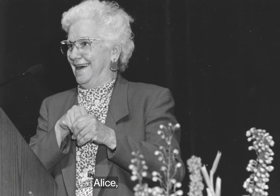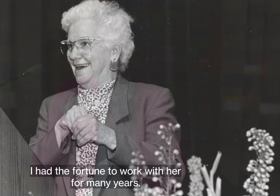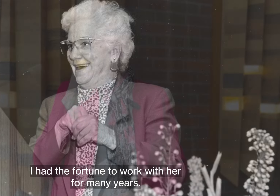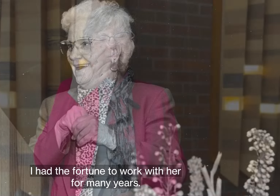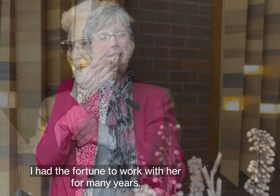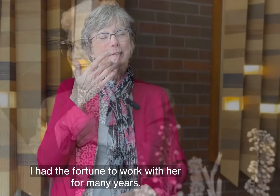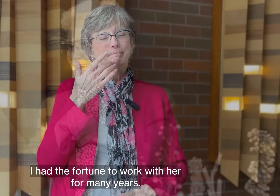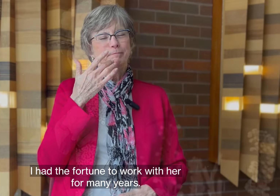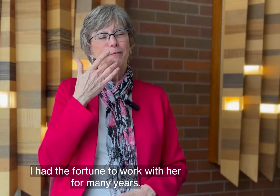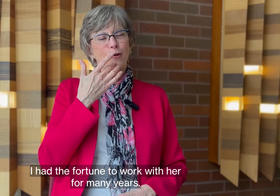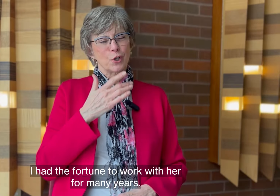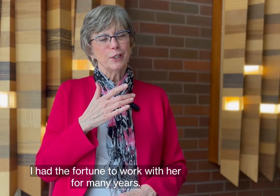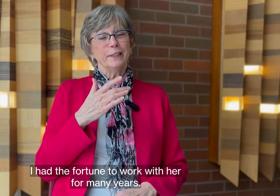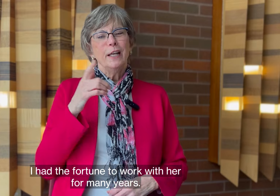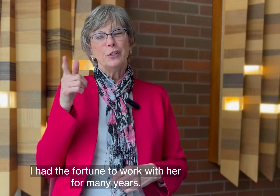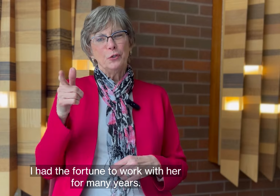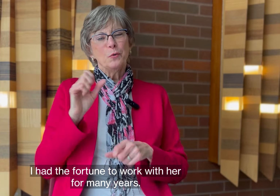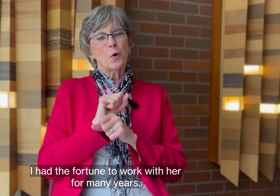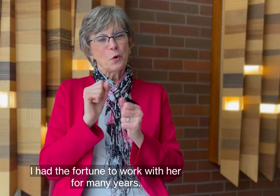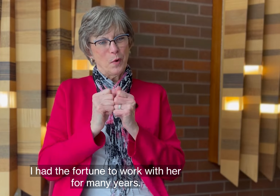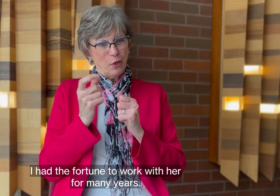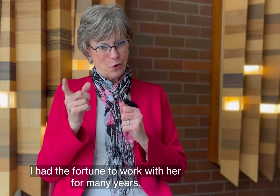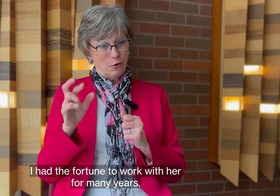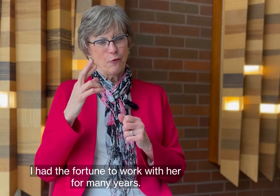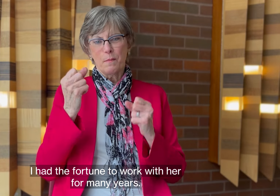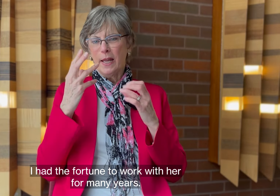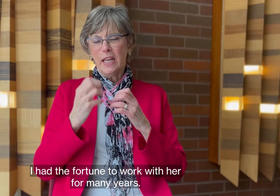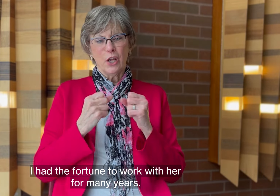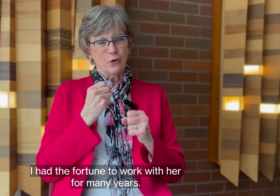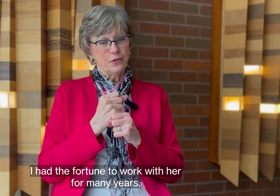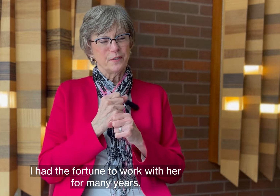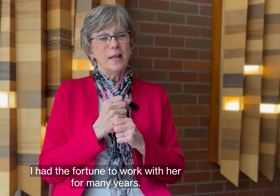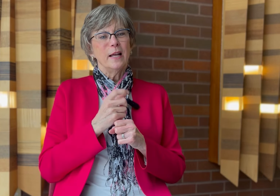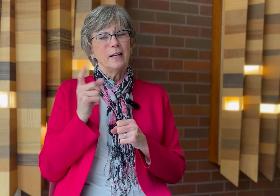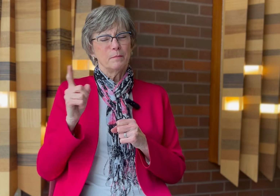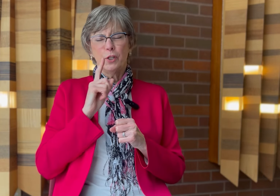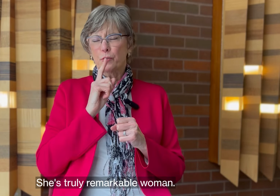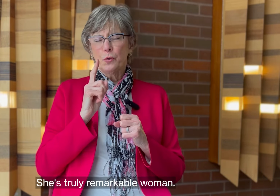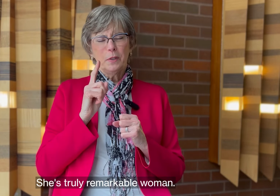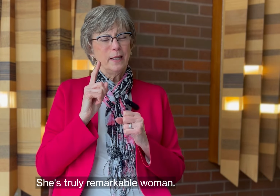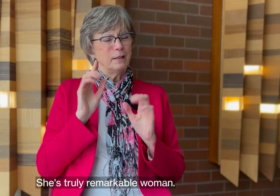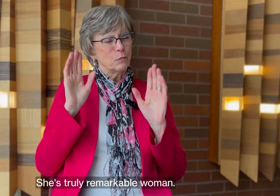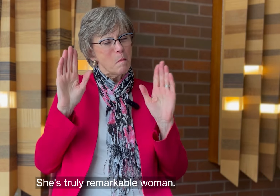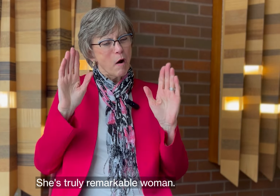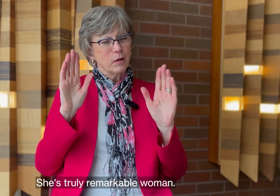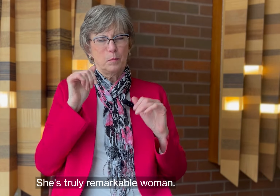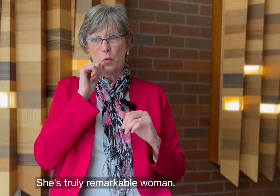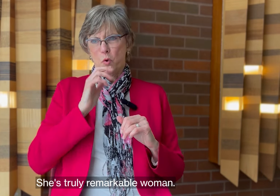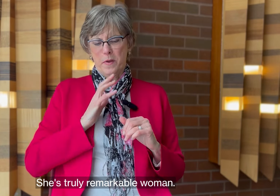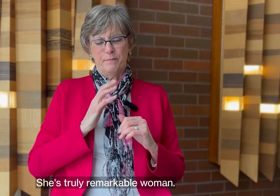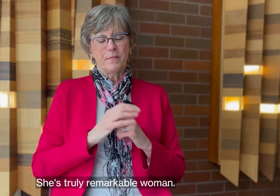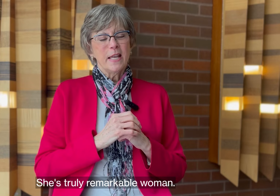I had the fortune to work with her for many years. She's truly a remarkable woman.